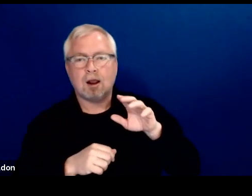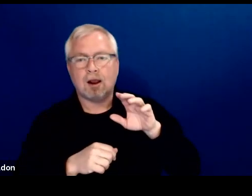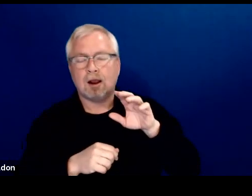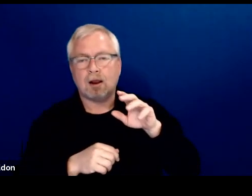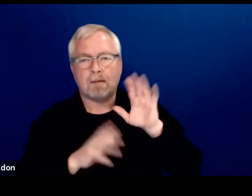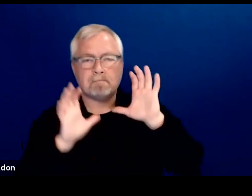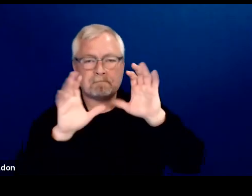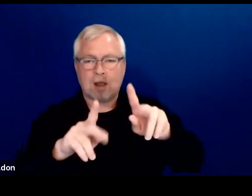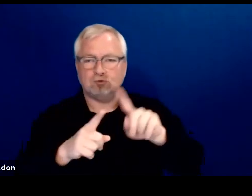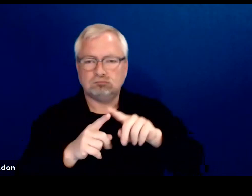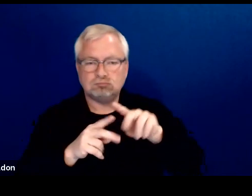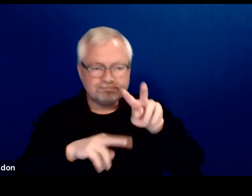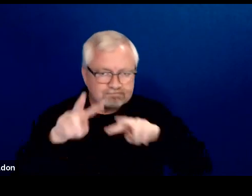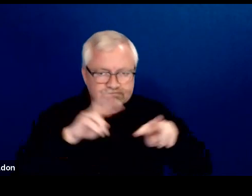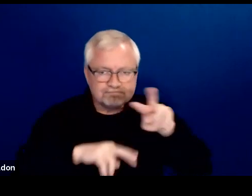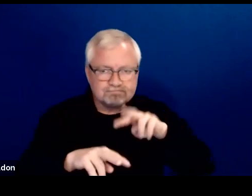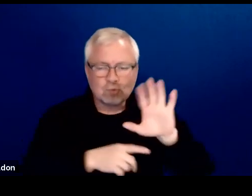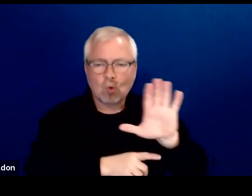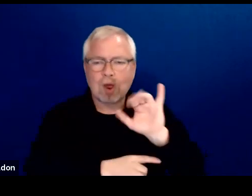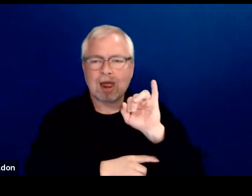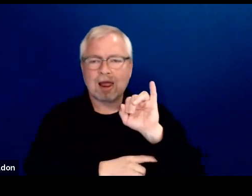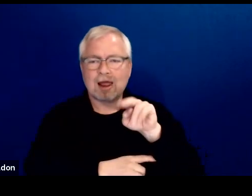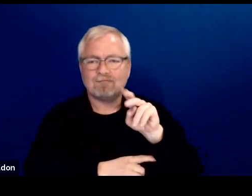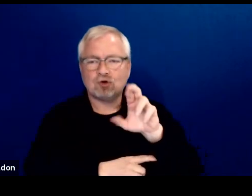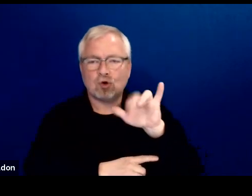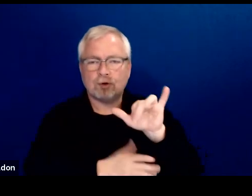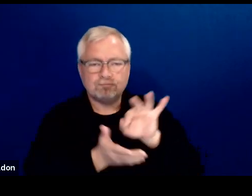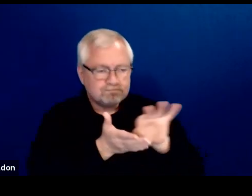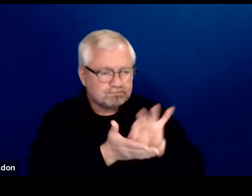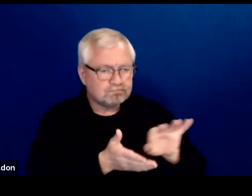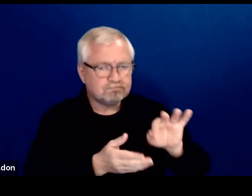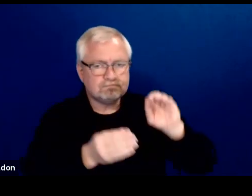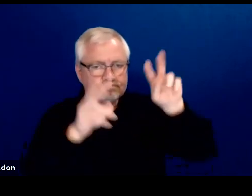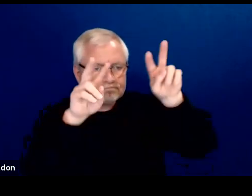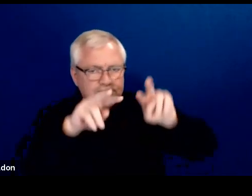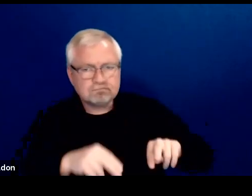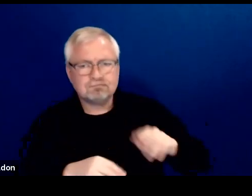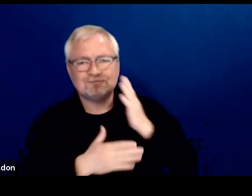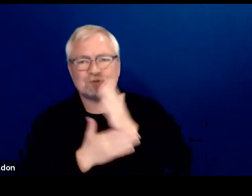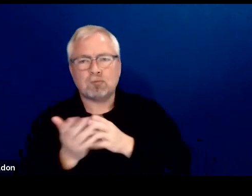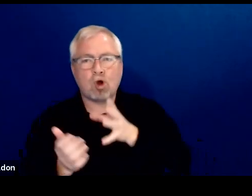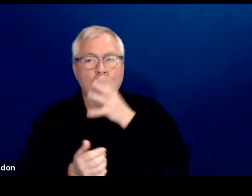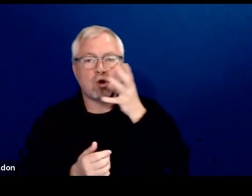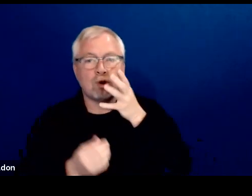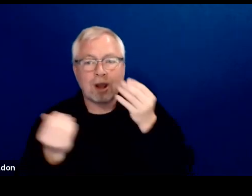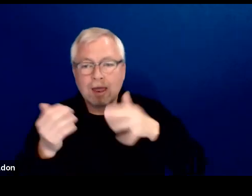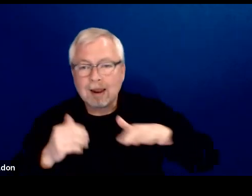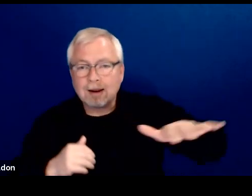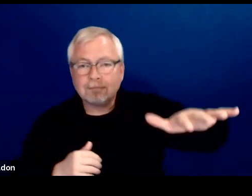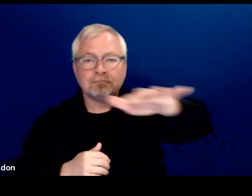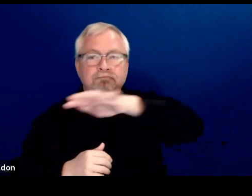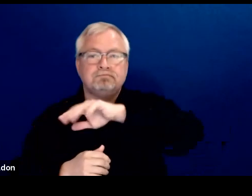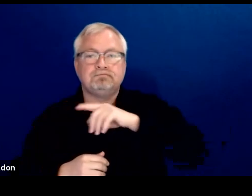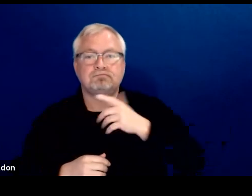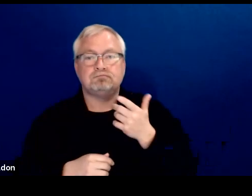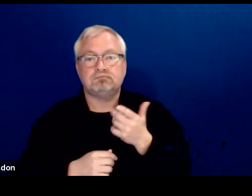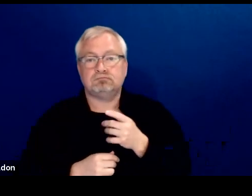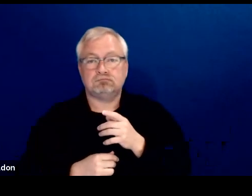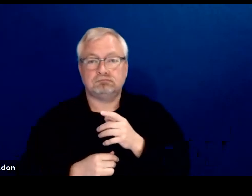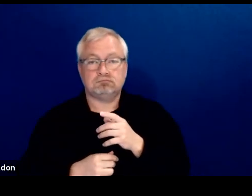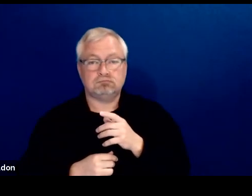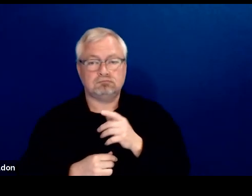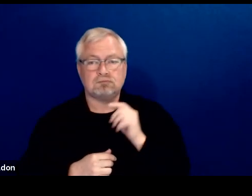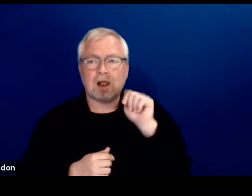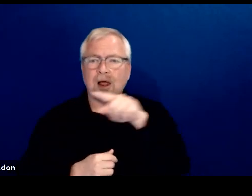where agricultural rules around landscapers, letting people at this point in time mow their golf courses